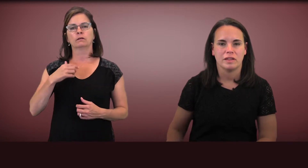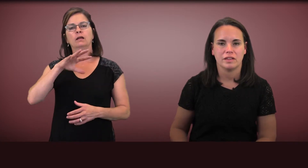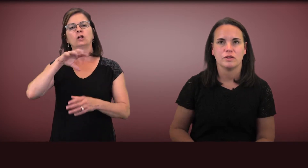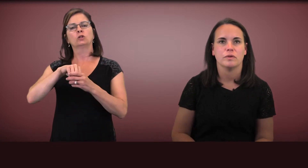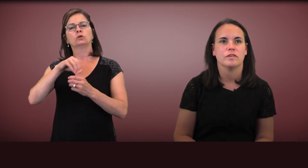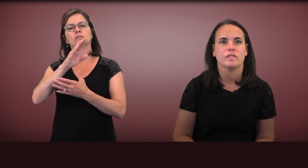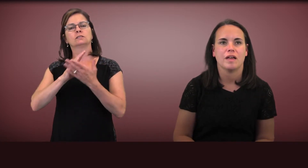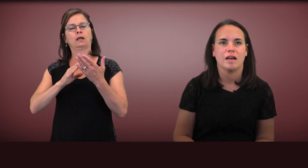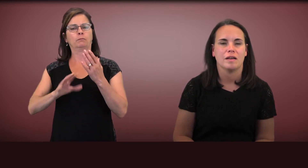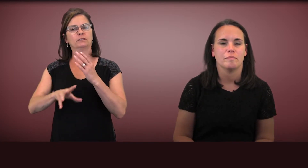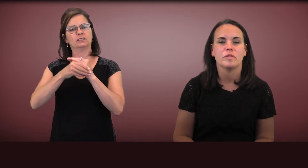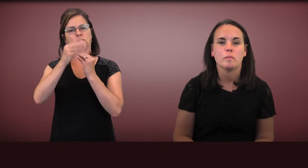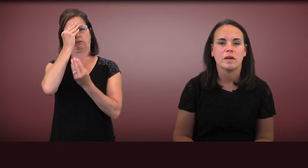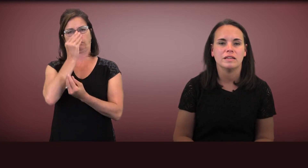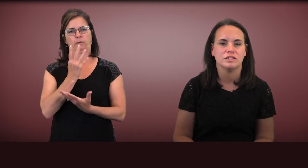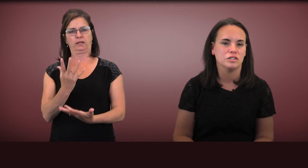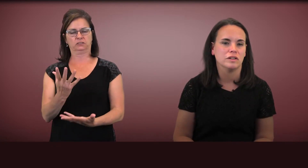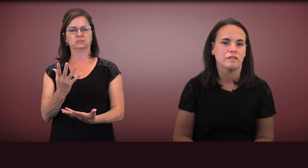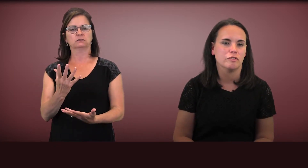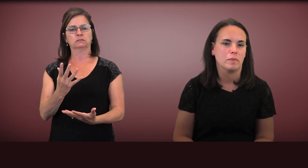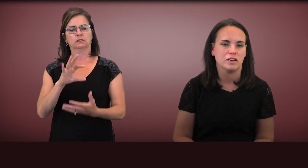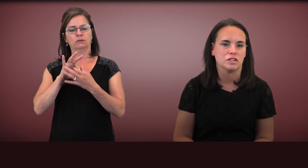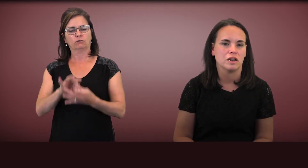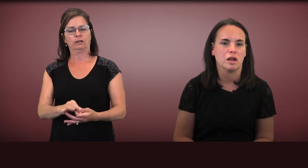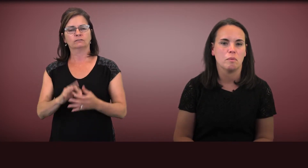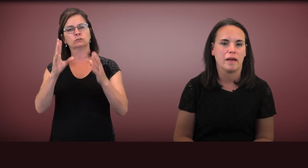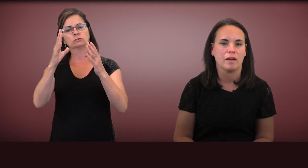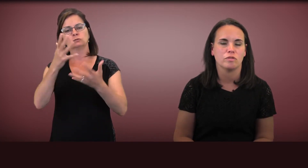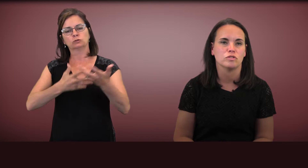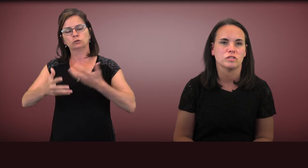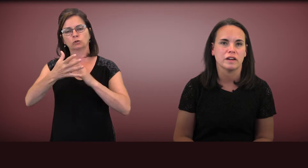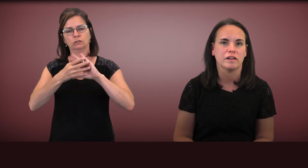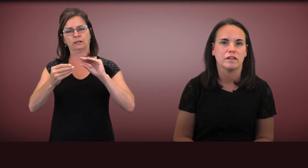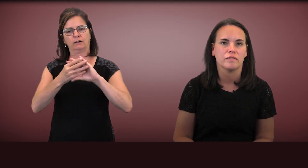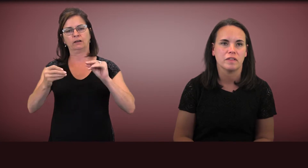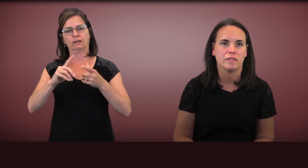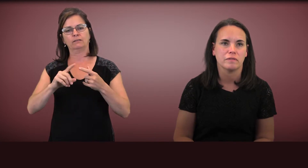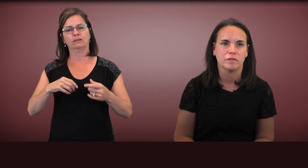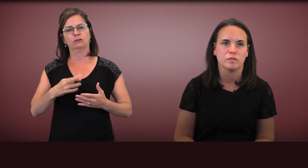I will include some additional information